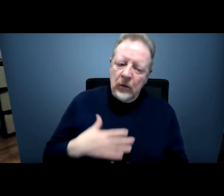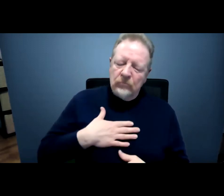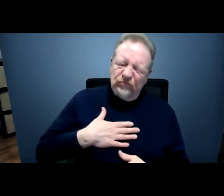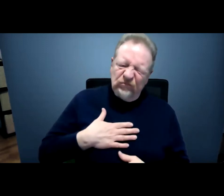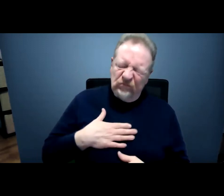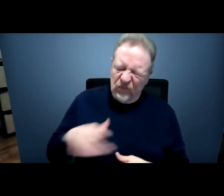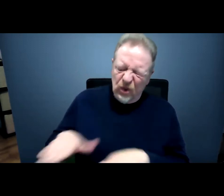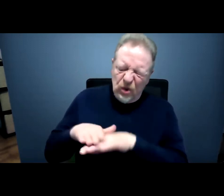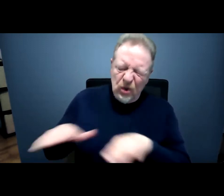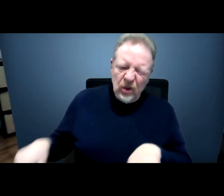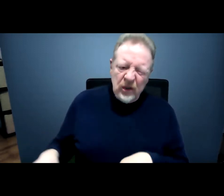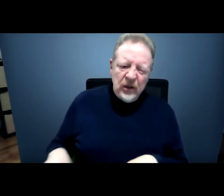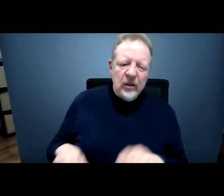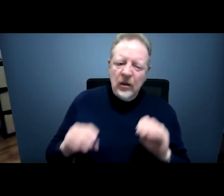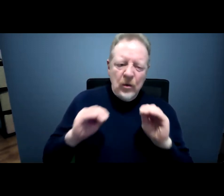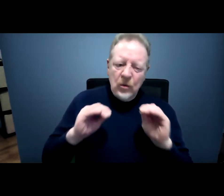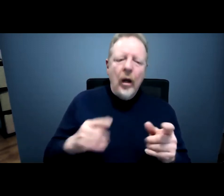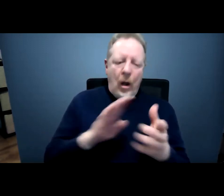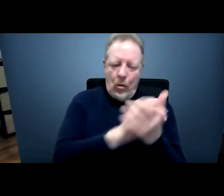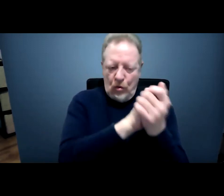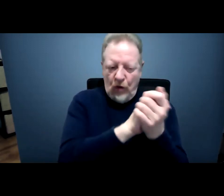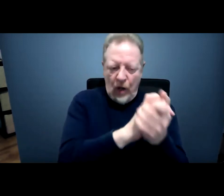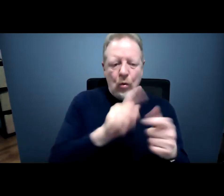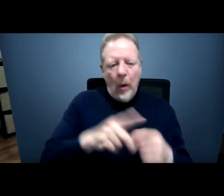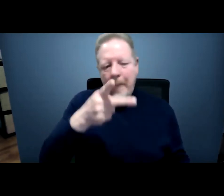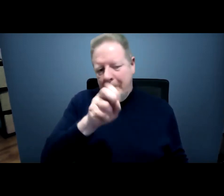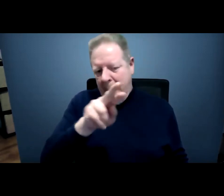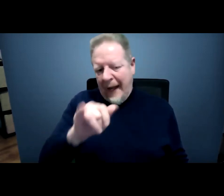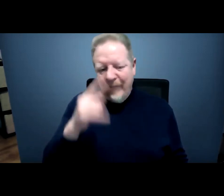overdue. Congratulations to her and thank you for doing that.